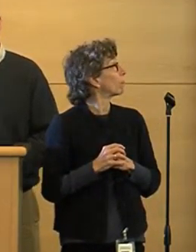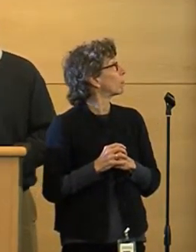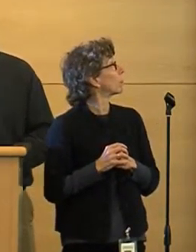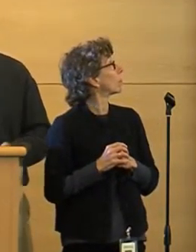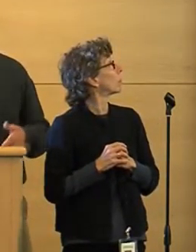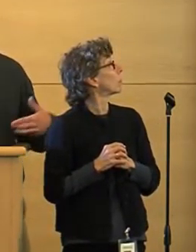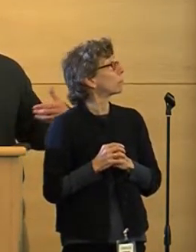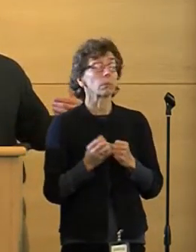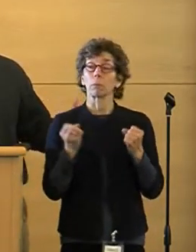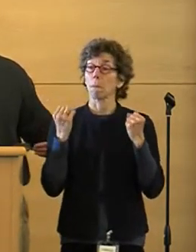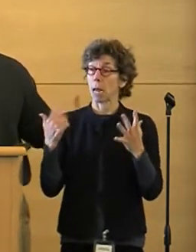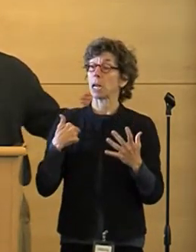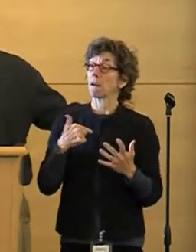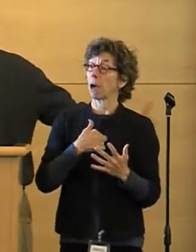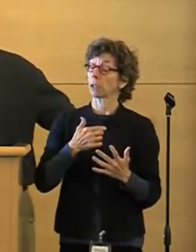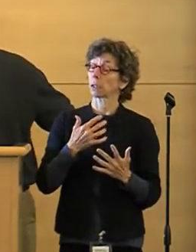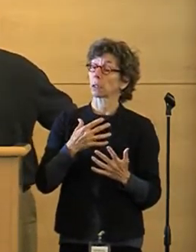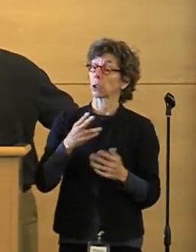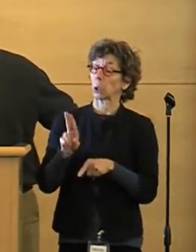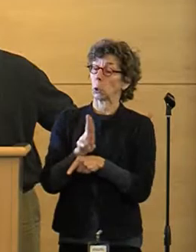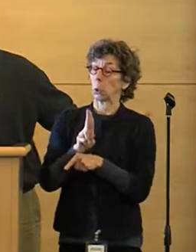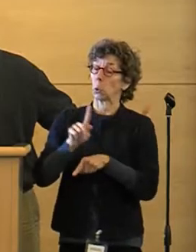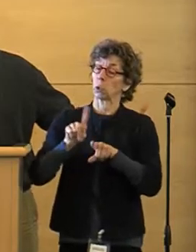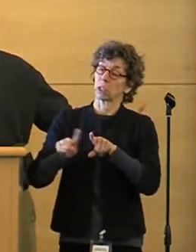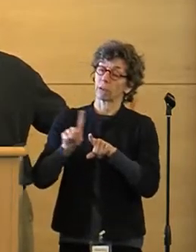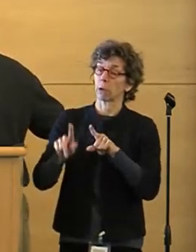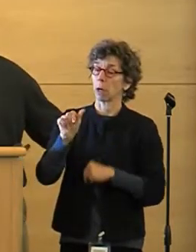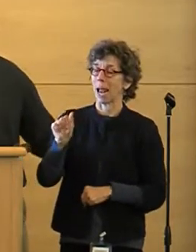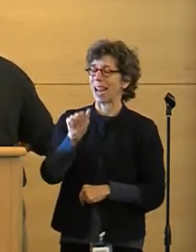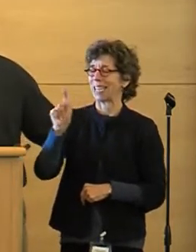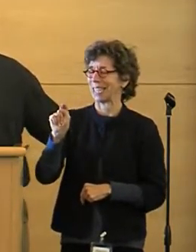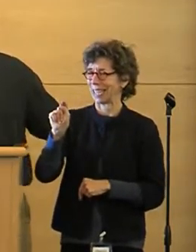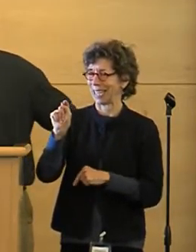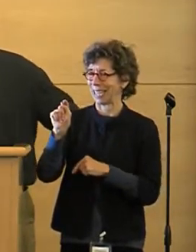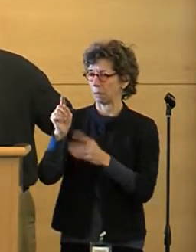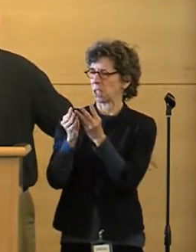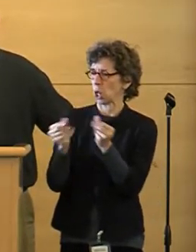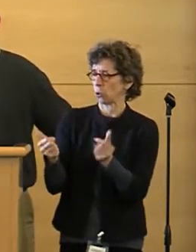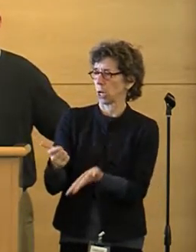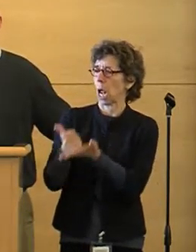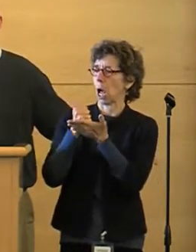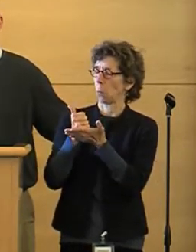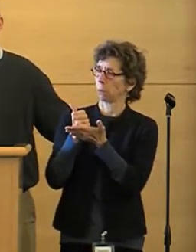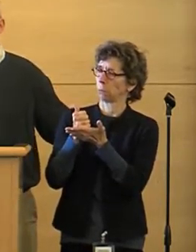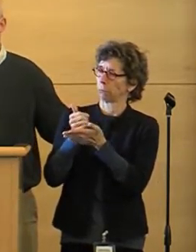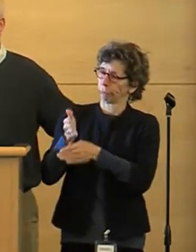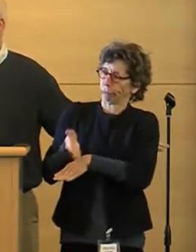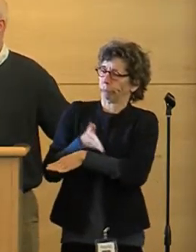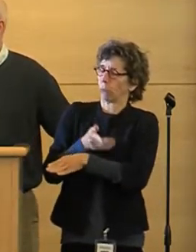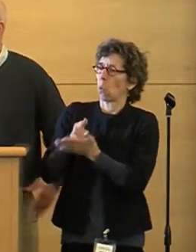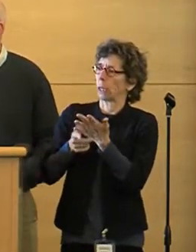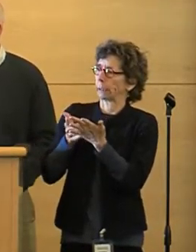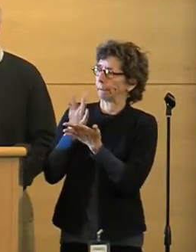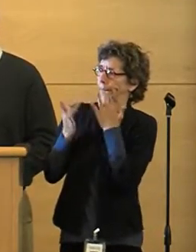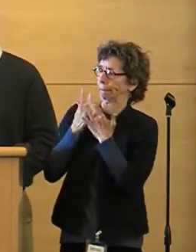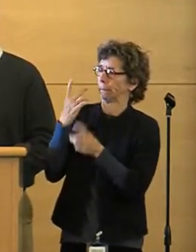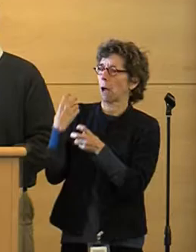yeah, as a binary thing, that yes, you either have it or you don't, is really an artificial construct.